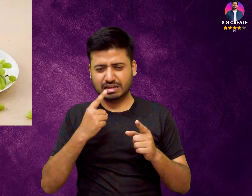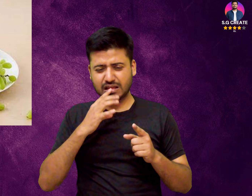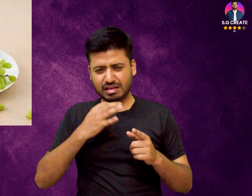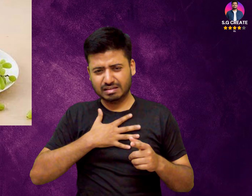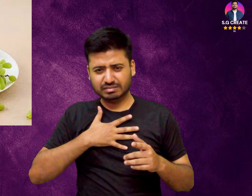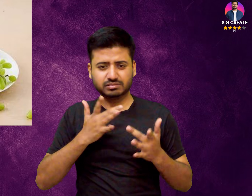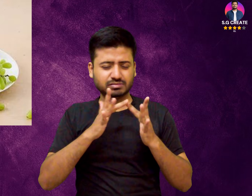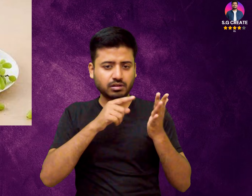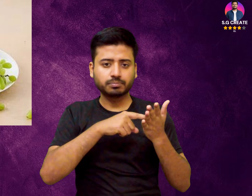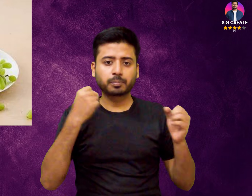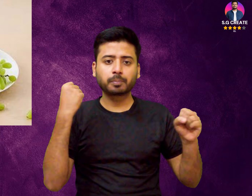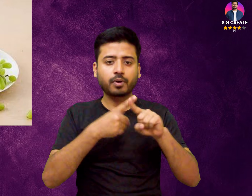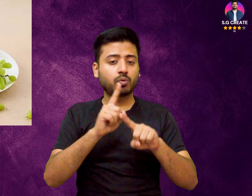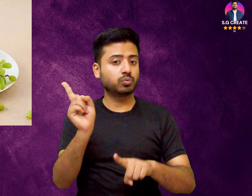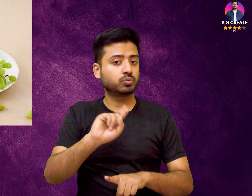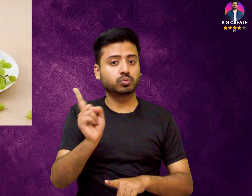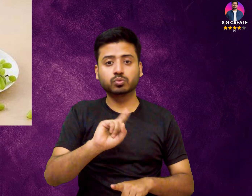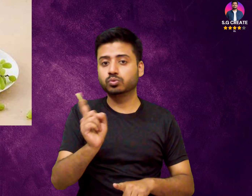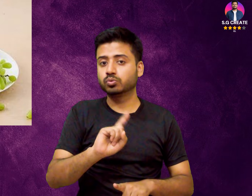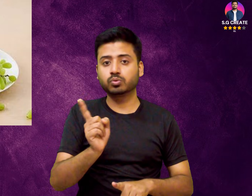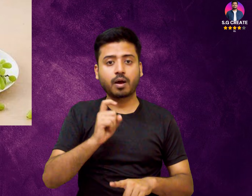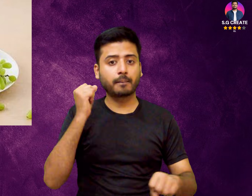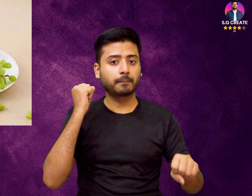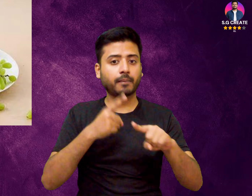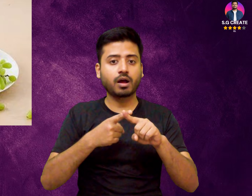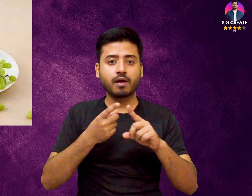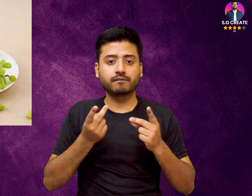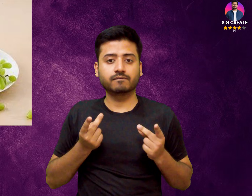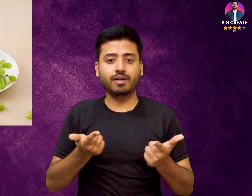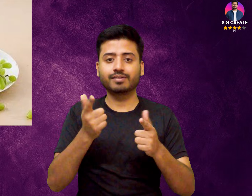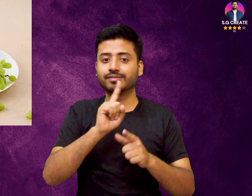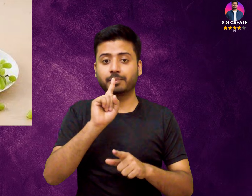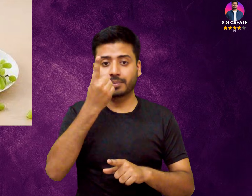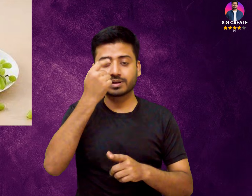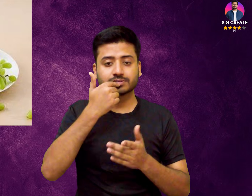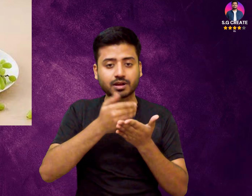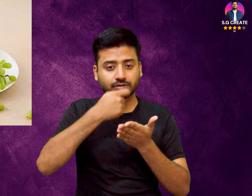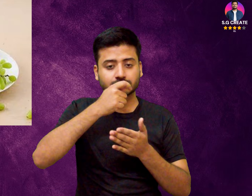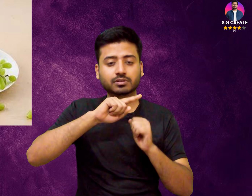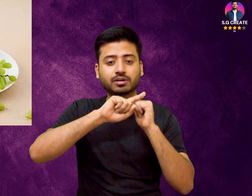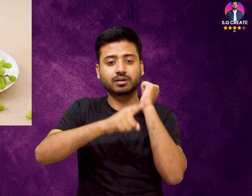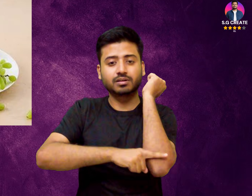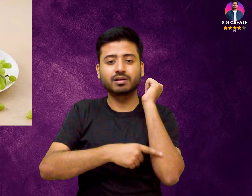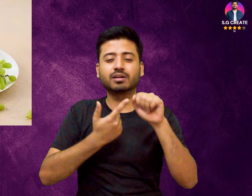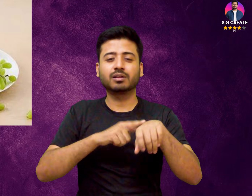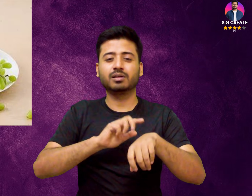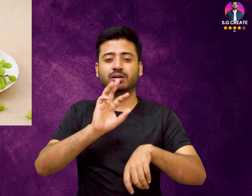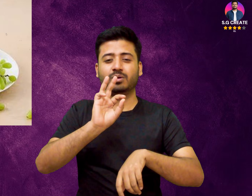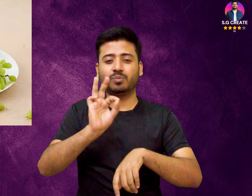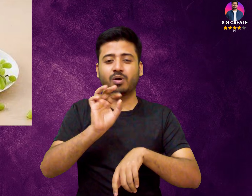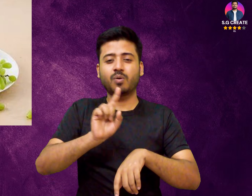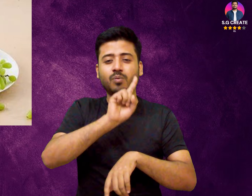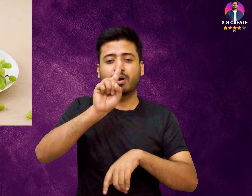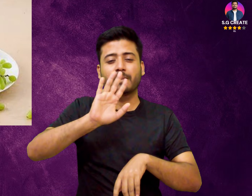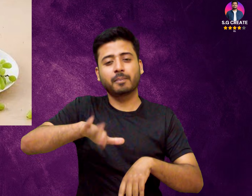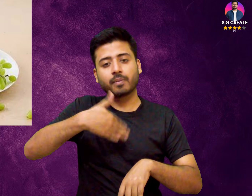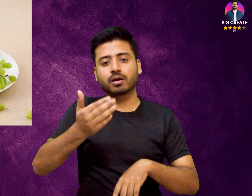Ayurvedic practitioners believe this toxic combination could trigger skin problems like rashes or allergies. Can it cause fever or